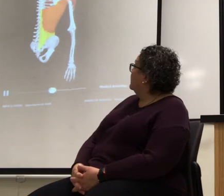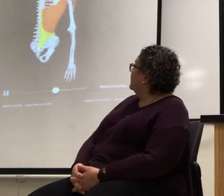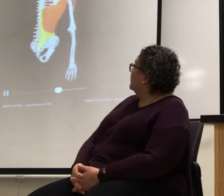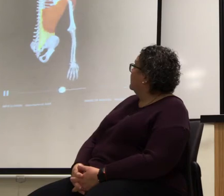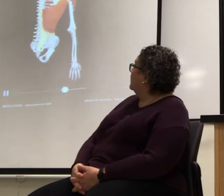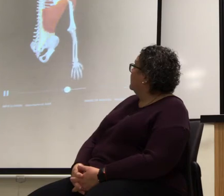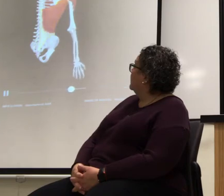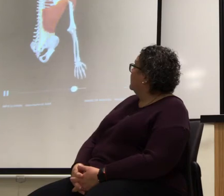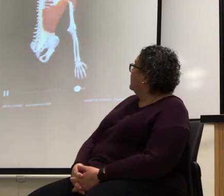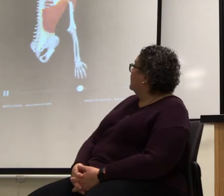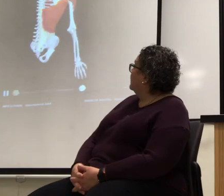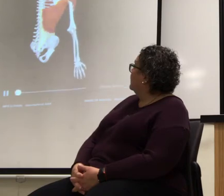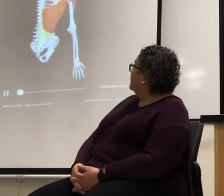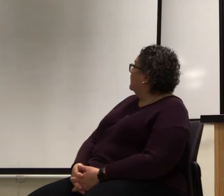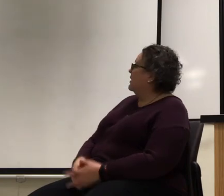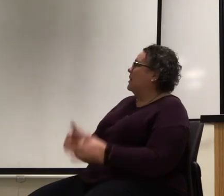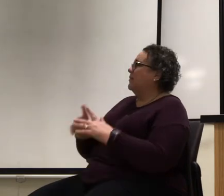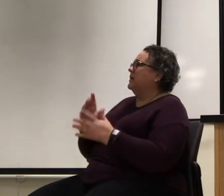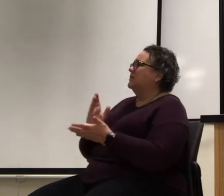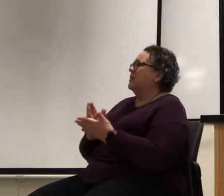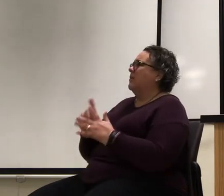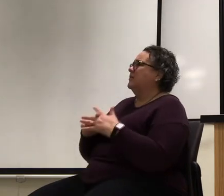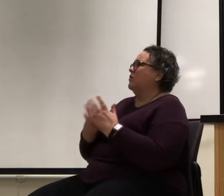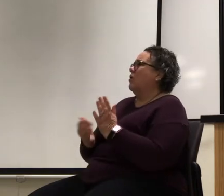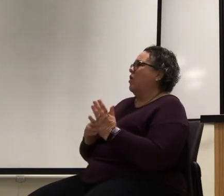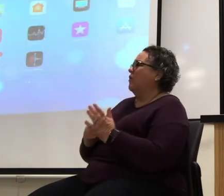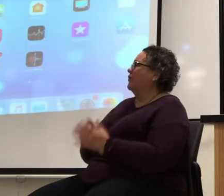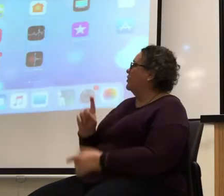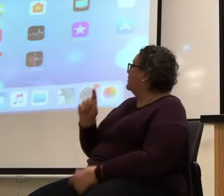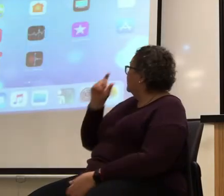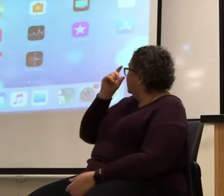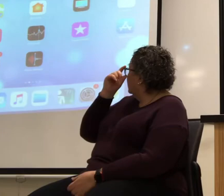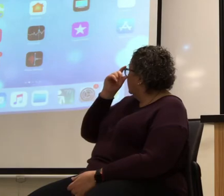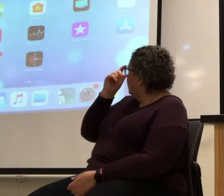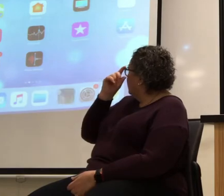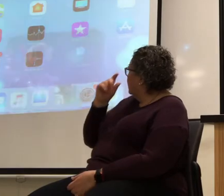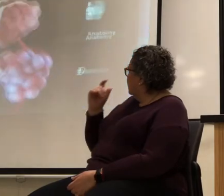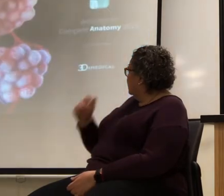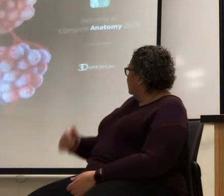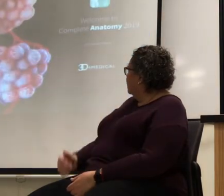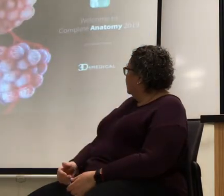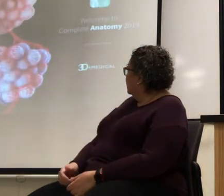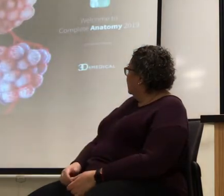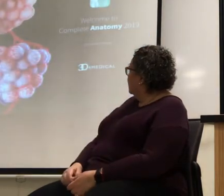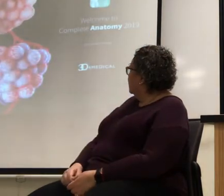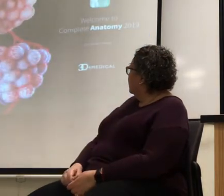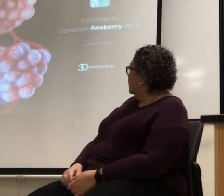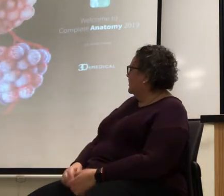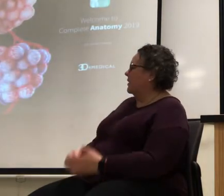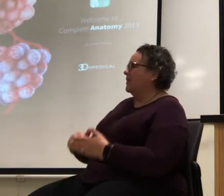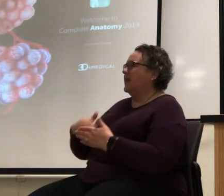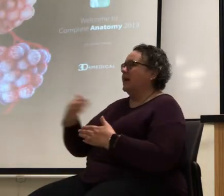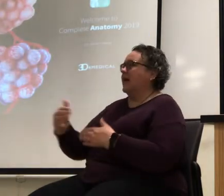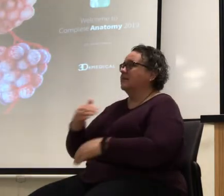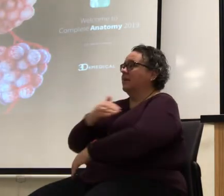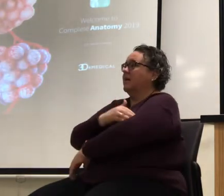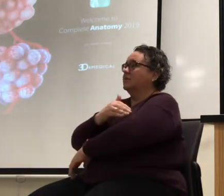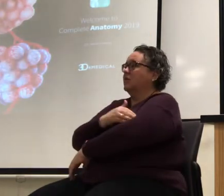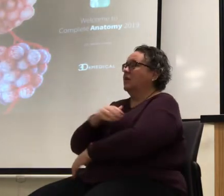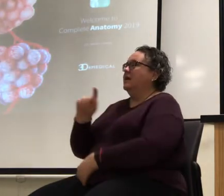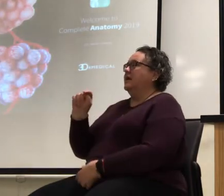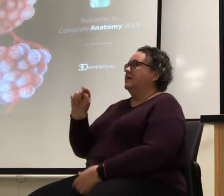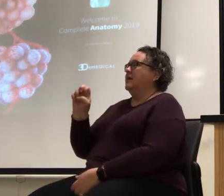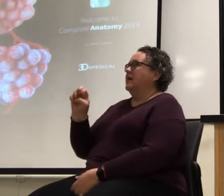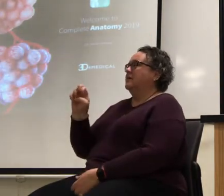Oh, let me stop this and start over. It's kind of like doing weird things. Ooh. The next muscle is the teres